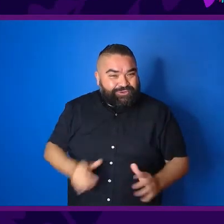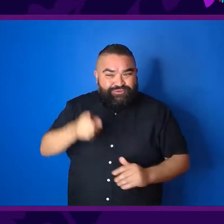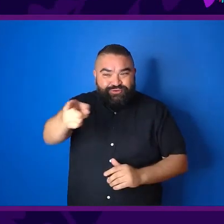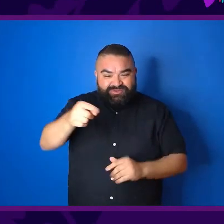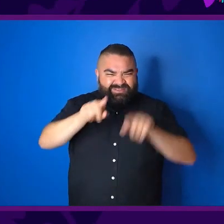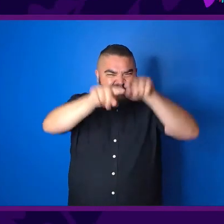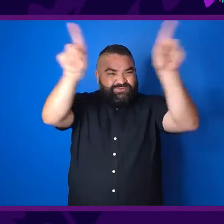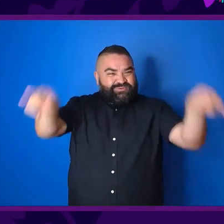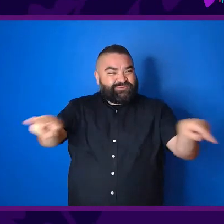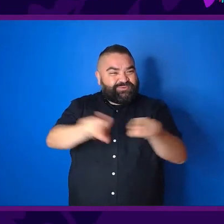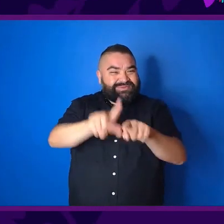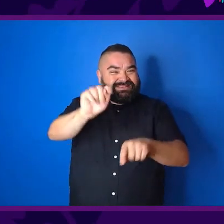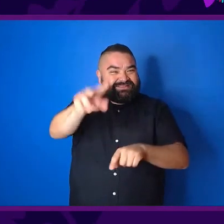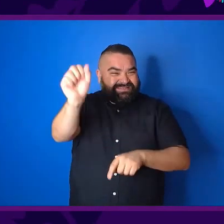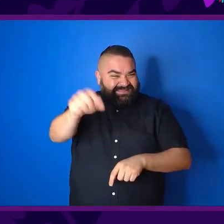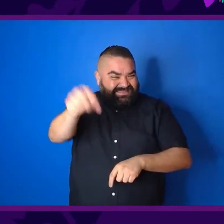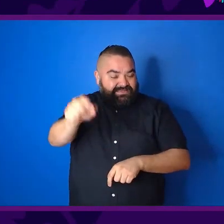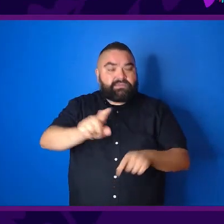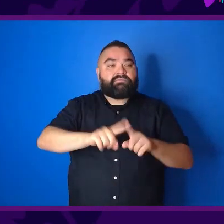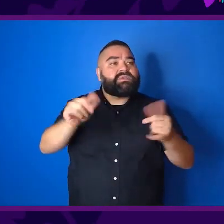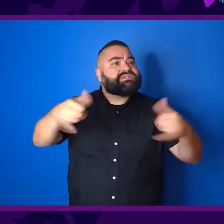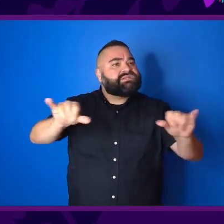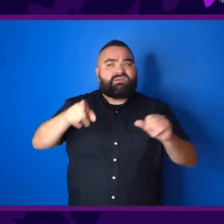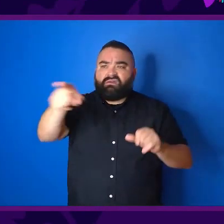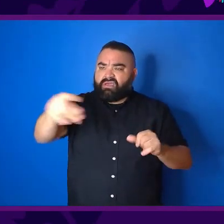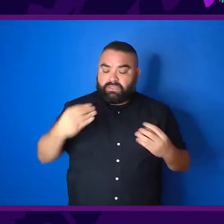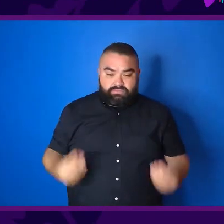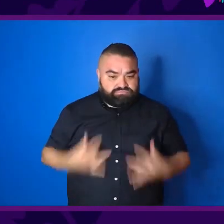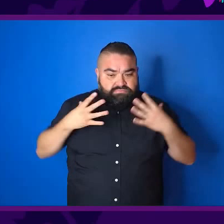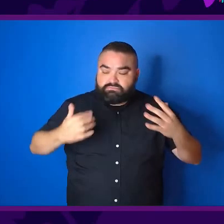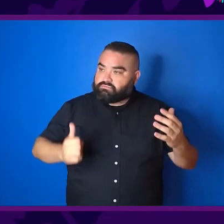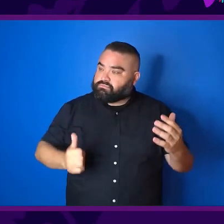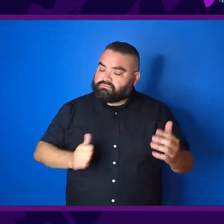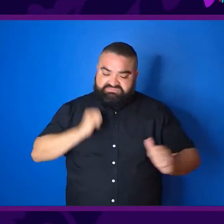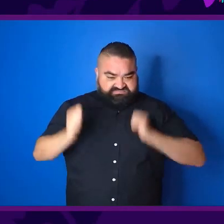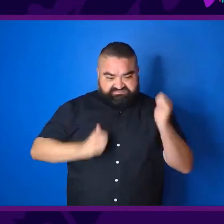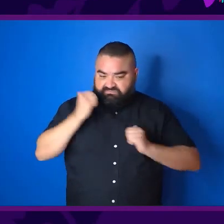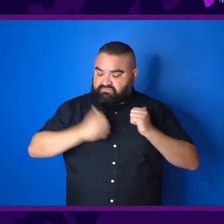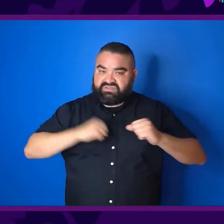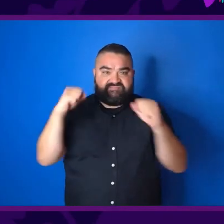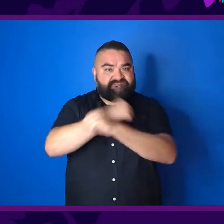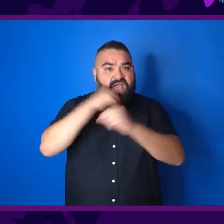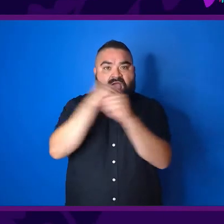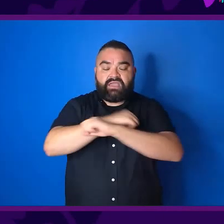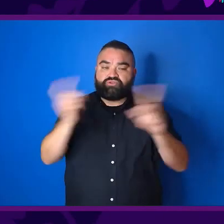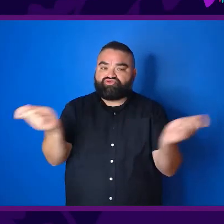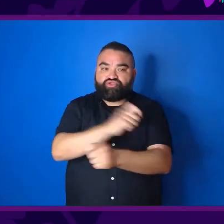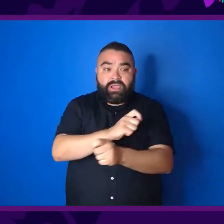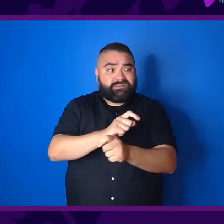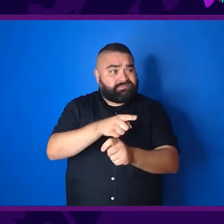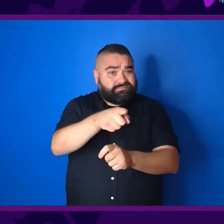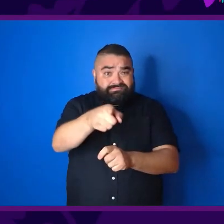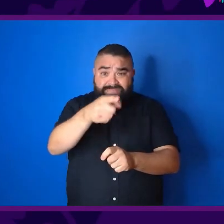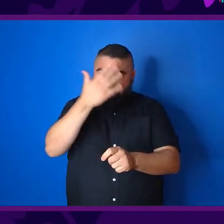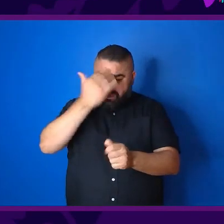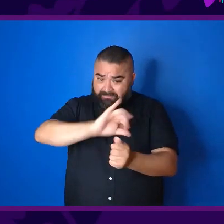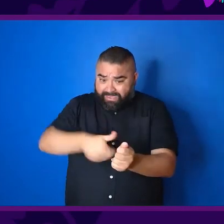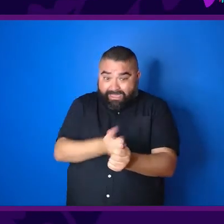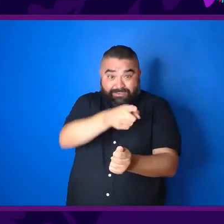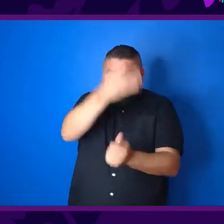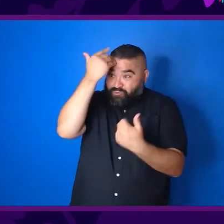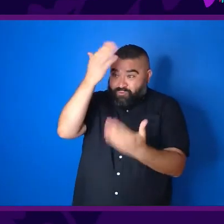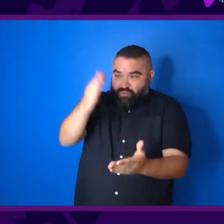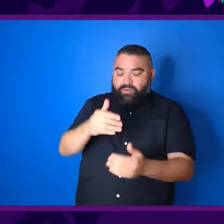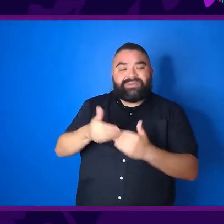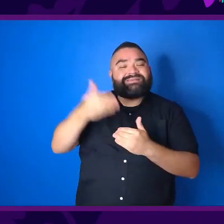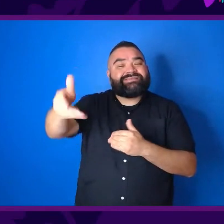this life of fighting for change that a lot of people don't know about, and I think our next guest is actually someone